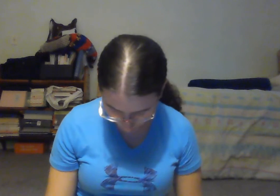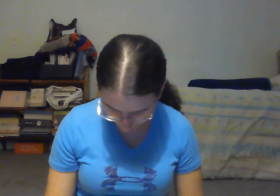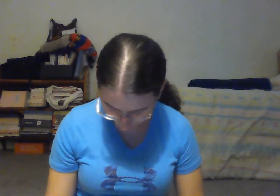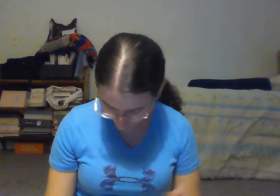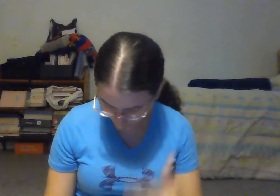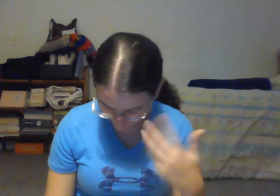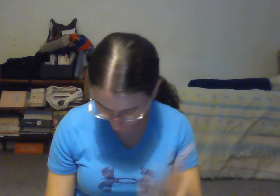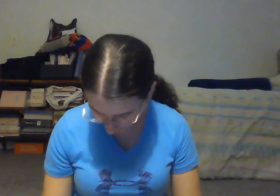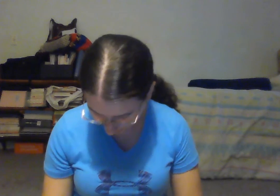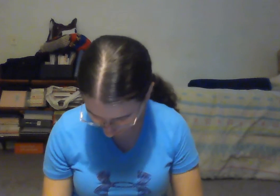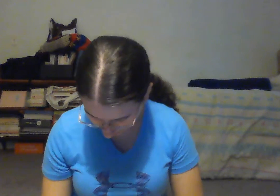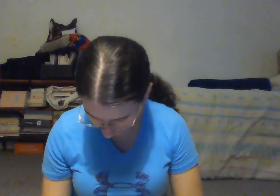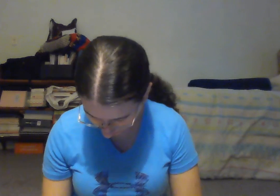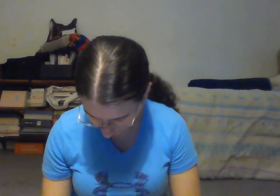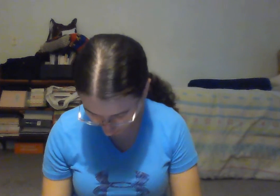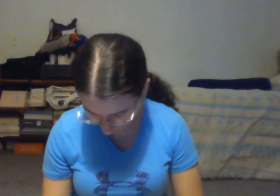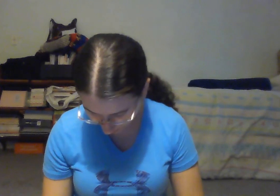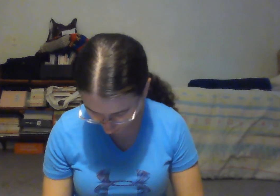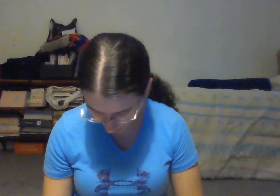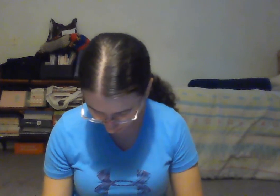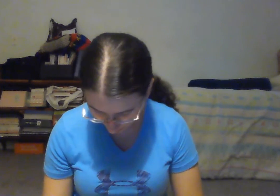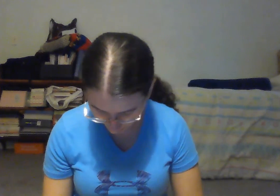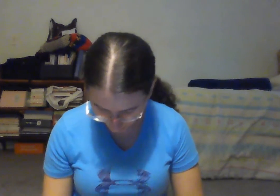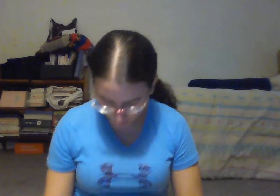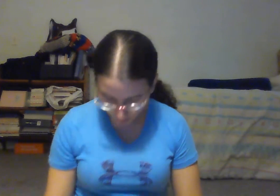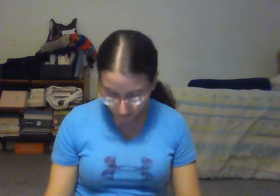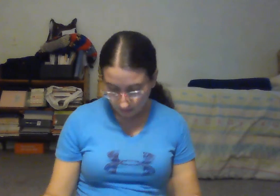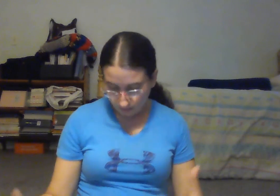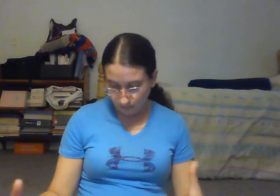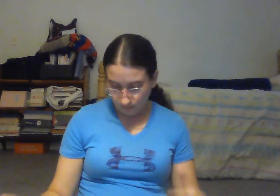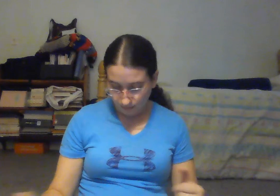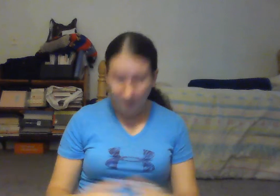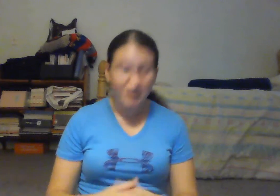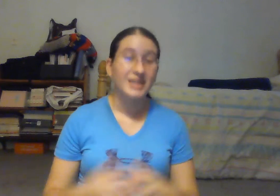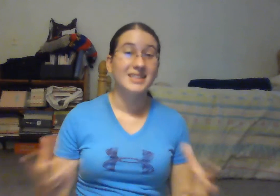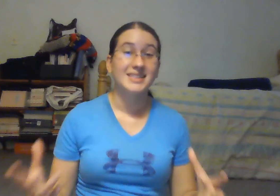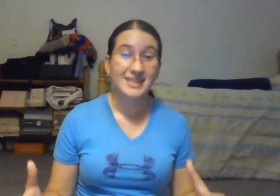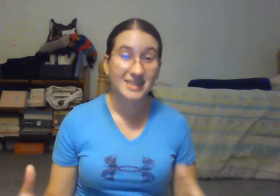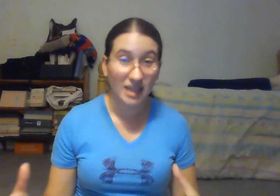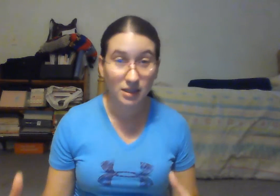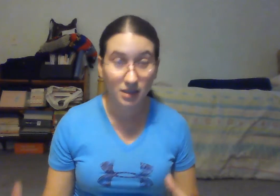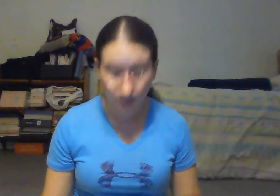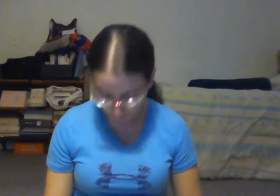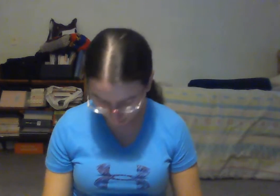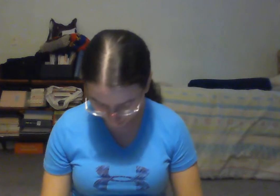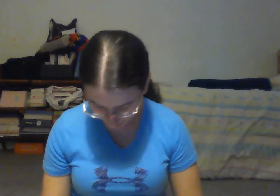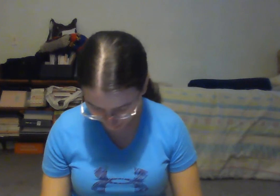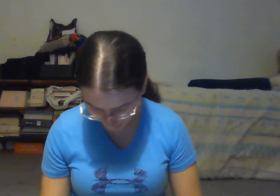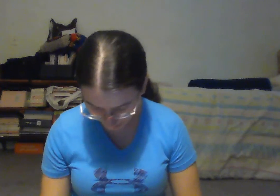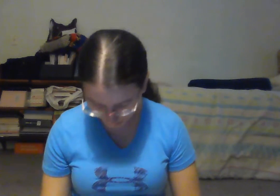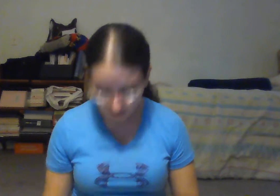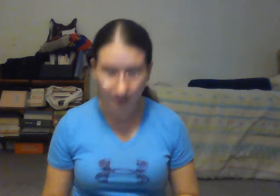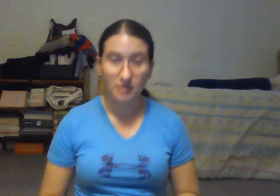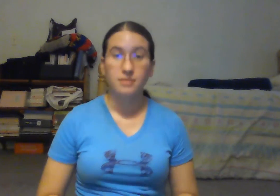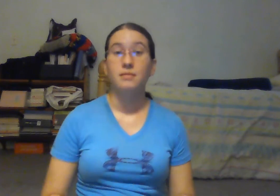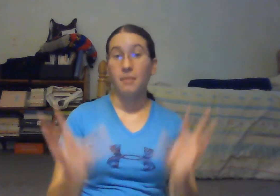trying to think of other examples here. The meeting is at 6, right? The meeting is at 6.